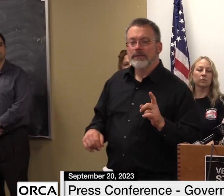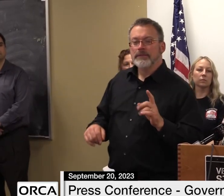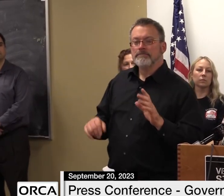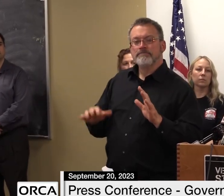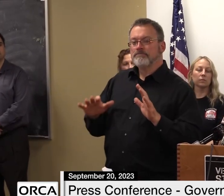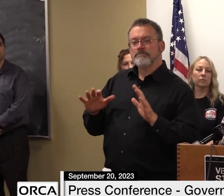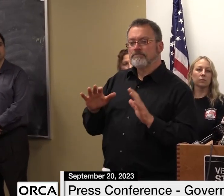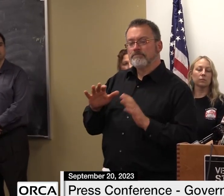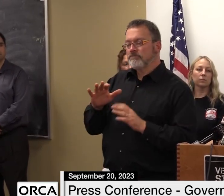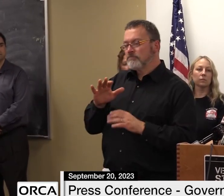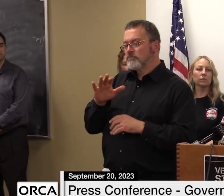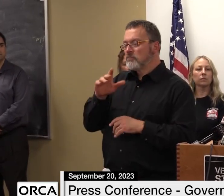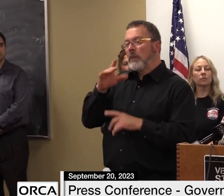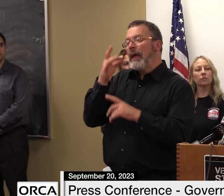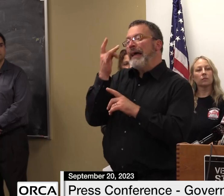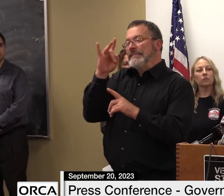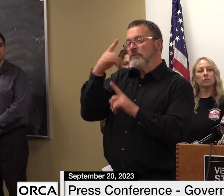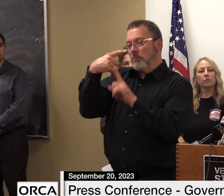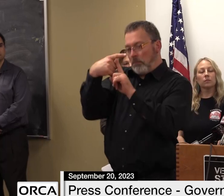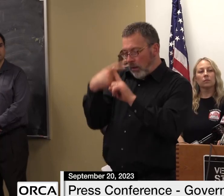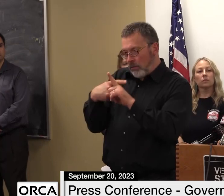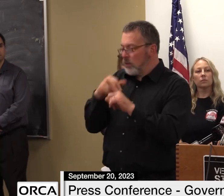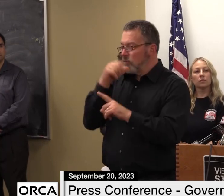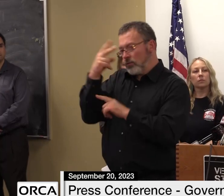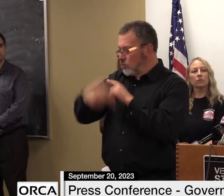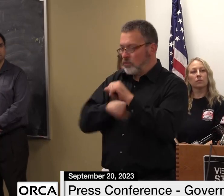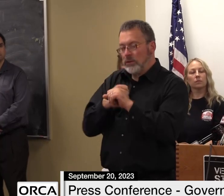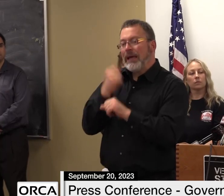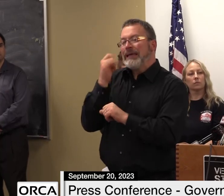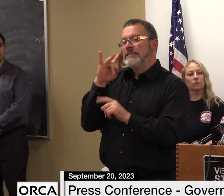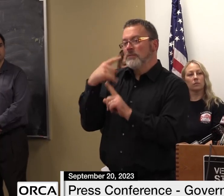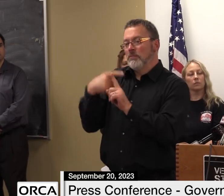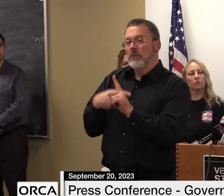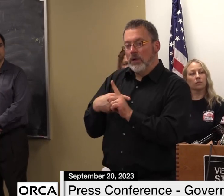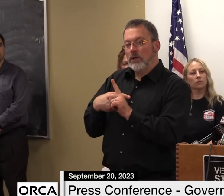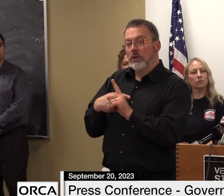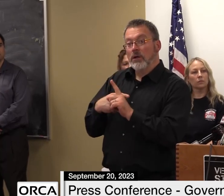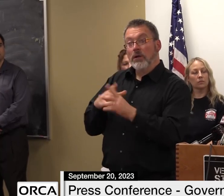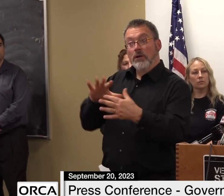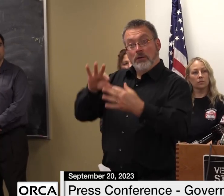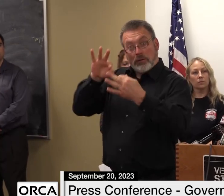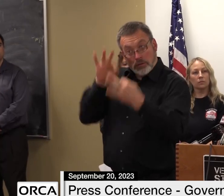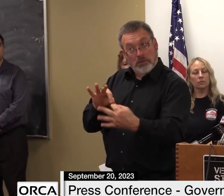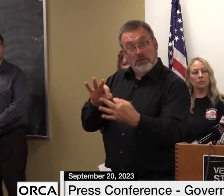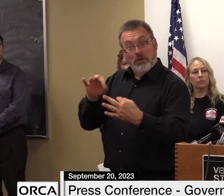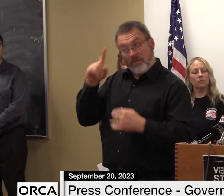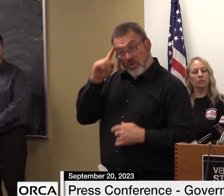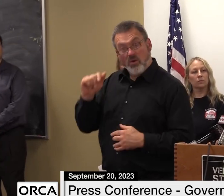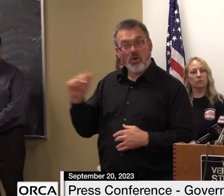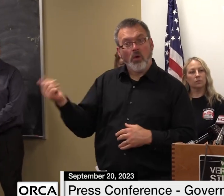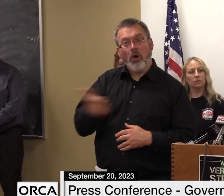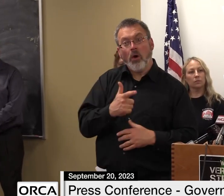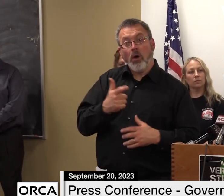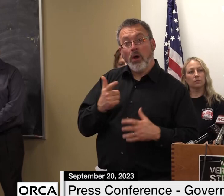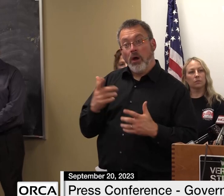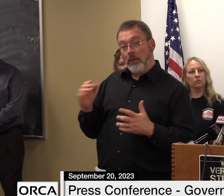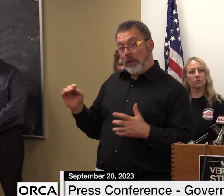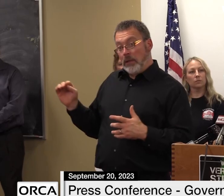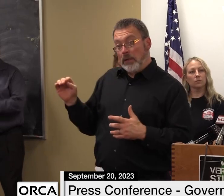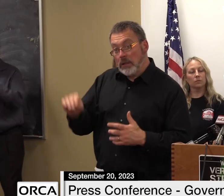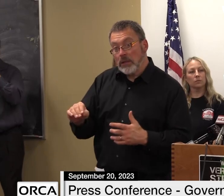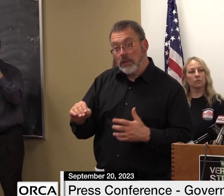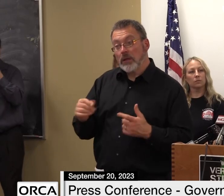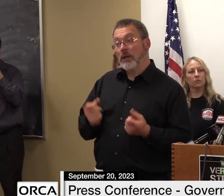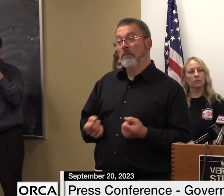good point. And certainly that would be ideal for everybody, right? It'd be ideal for FEMA because we wouldn't have to go in and the expenses of picking them up and move